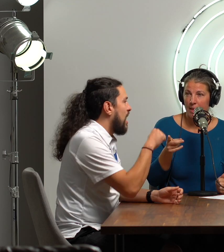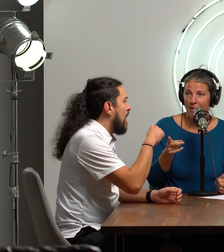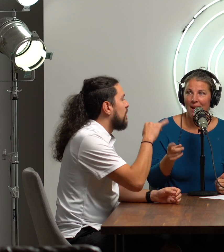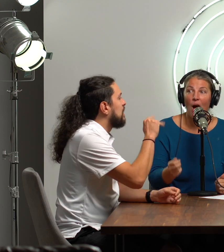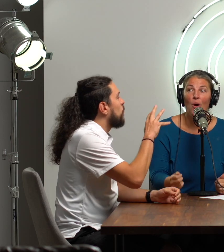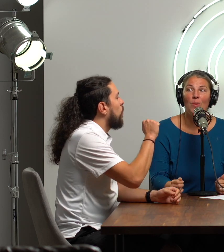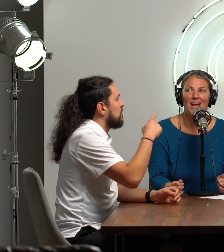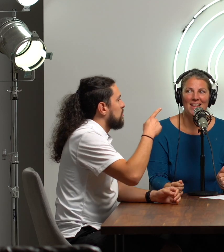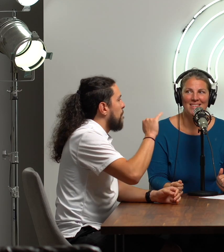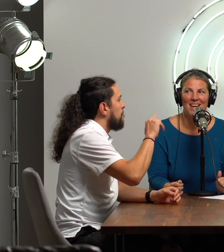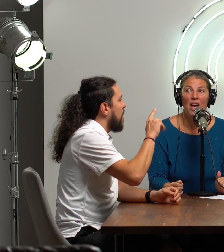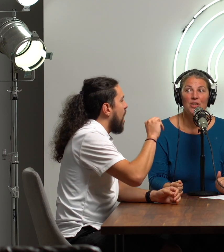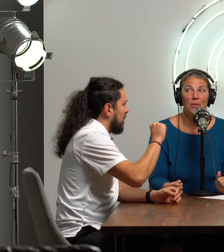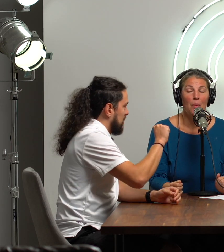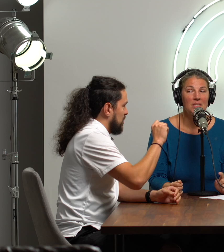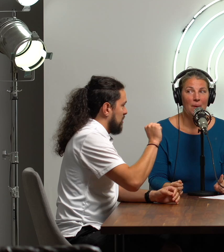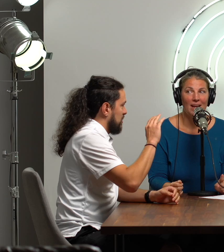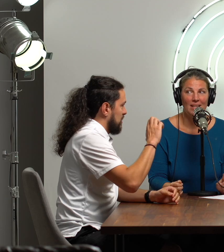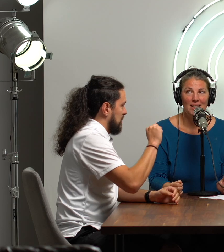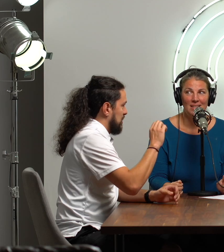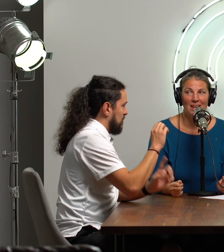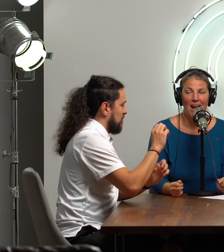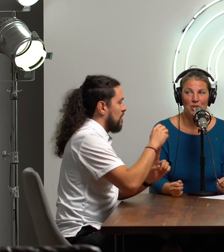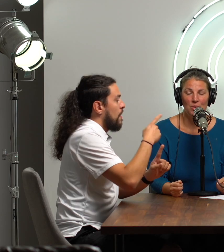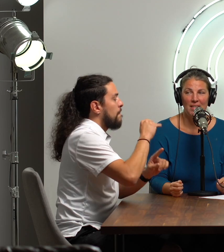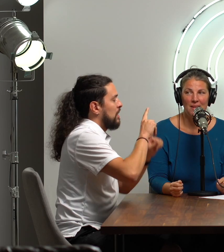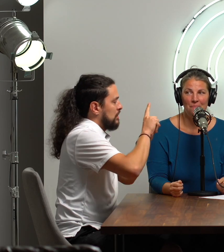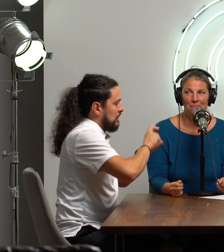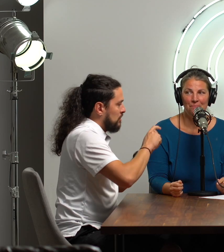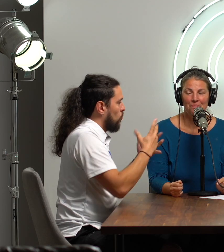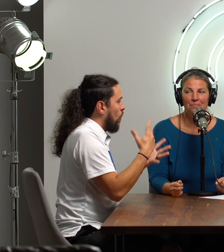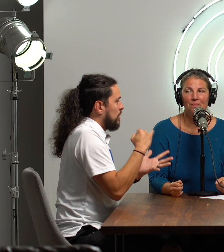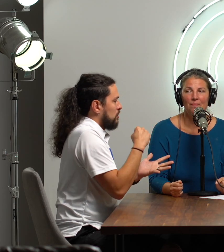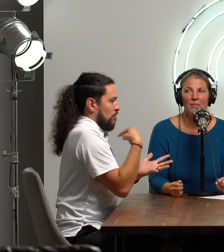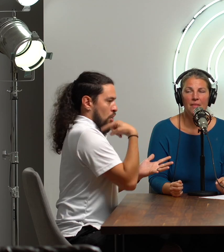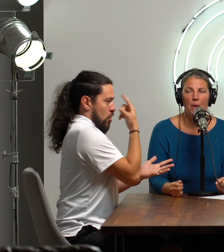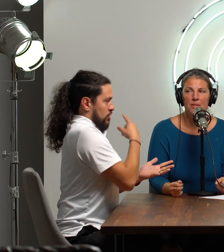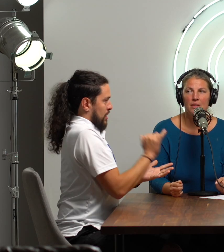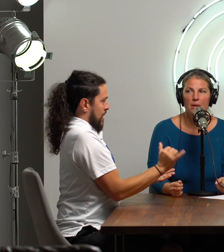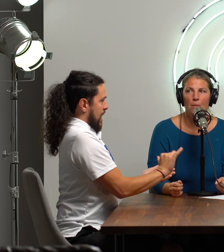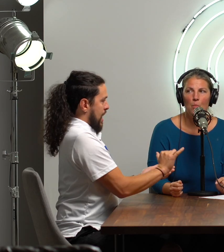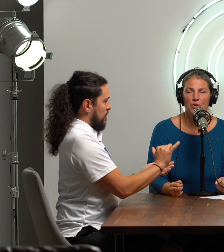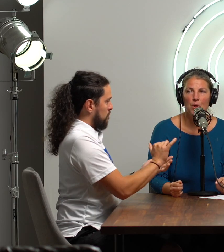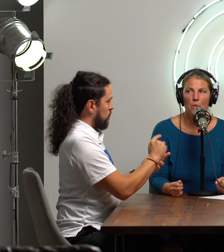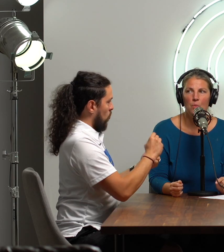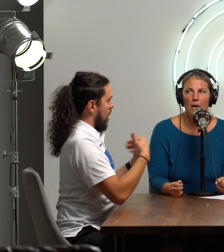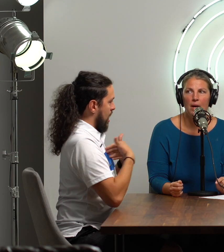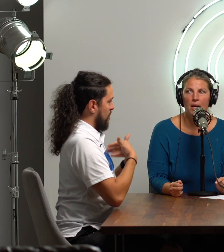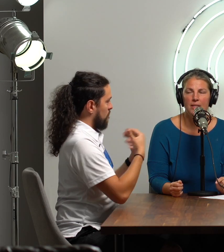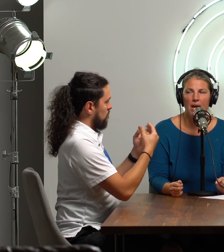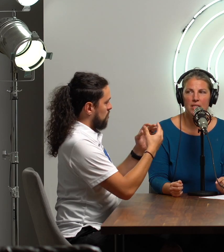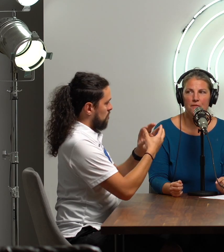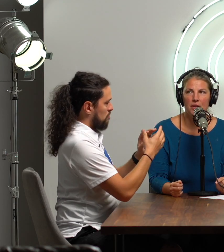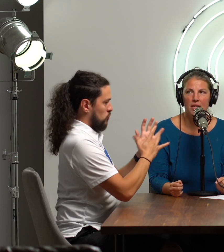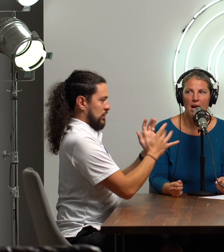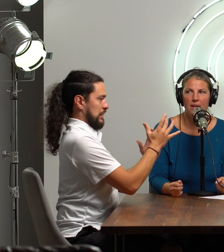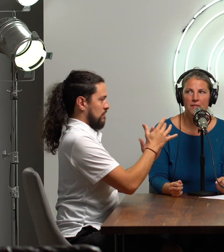oh yes so that was the pilot actually that was more so a test for us to kind of see